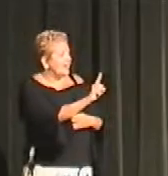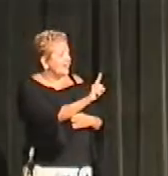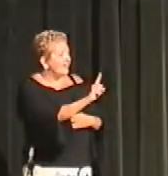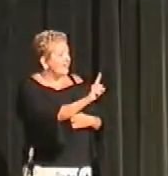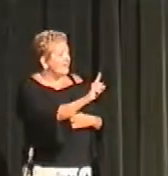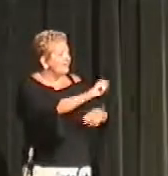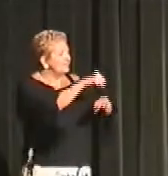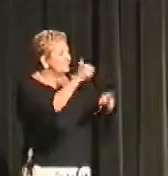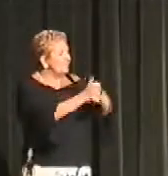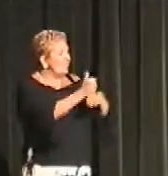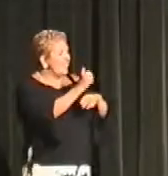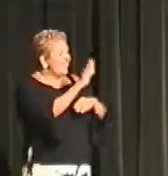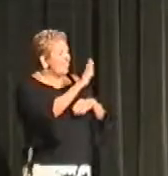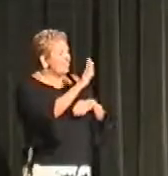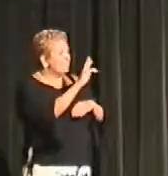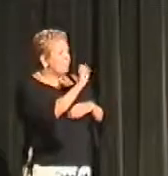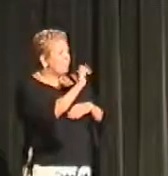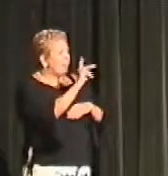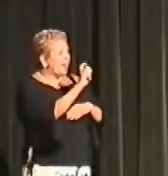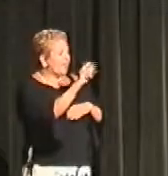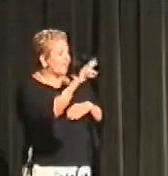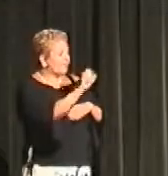Hotel, and